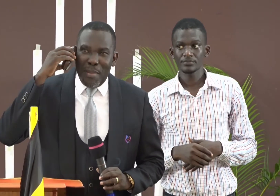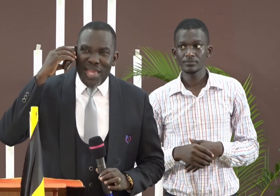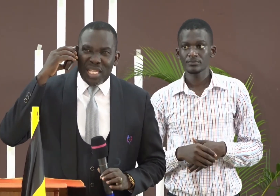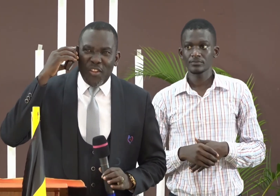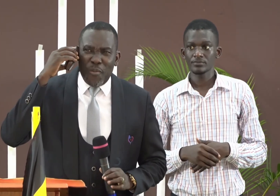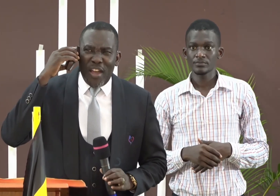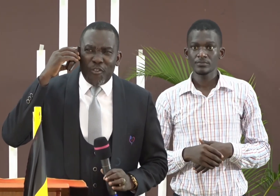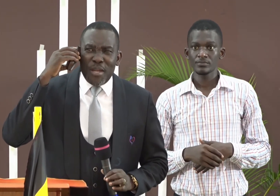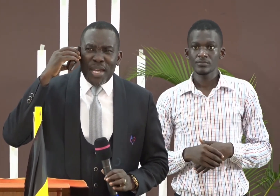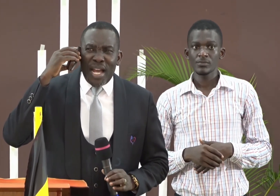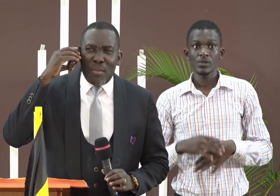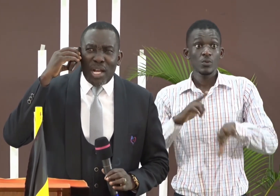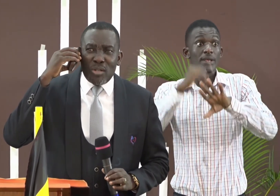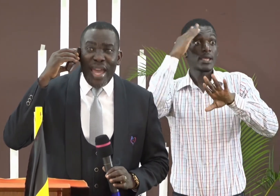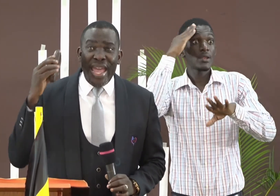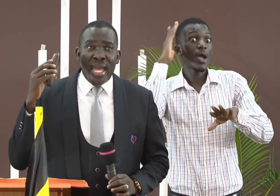bury you.